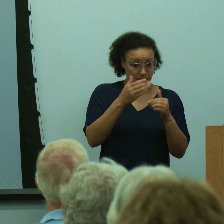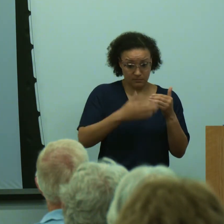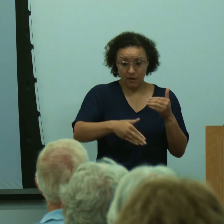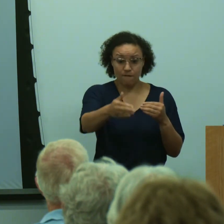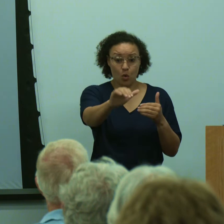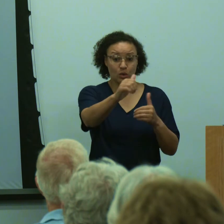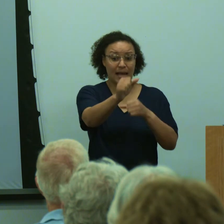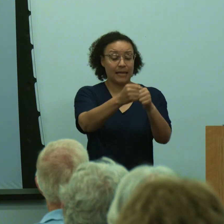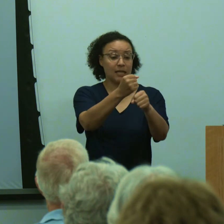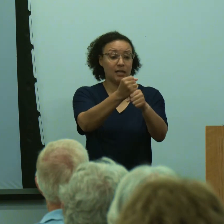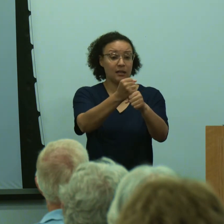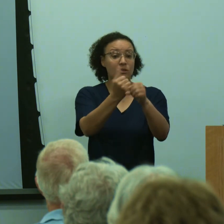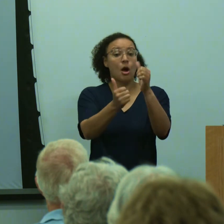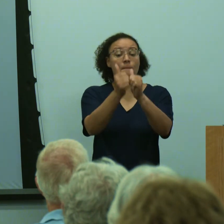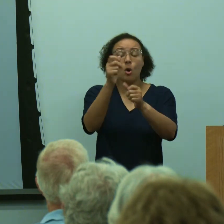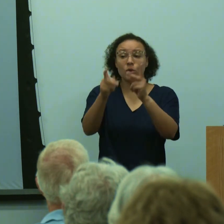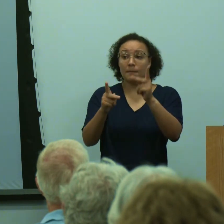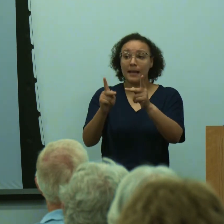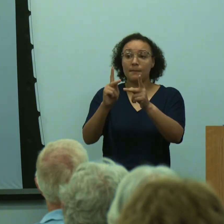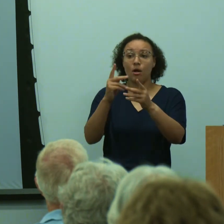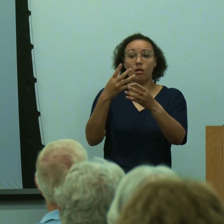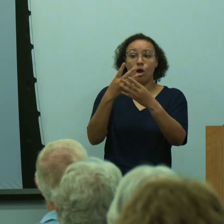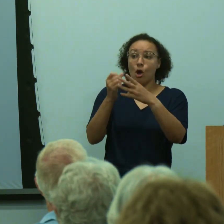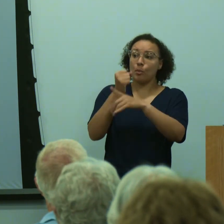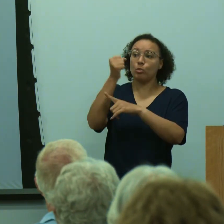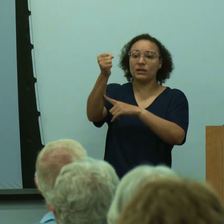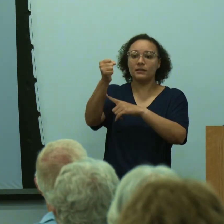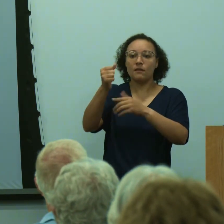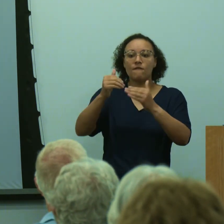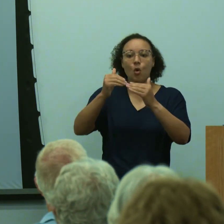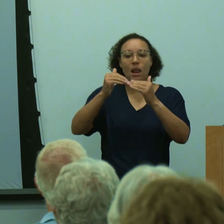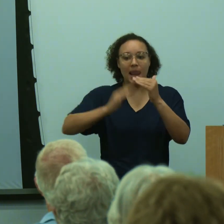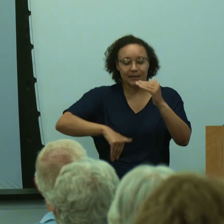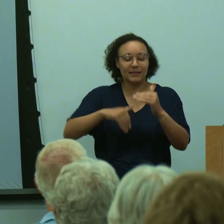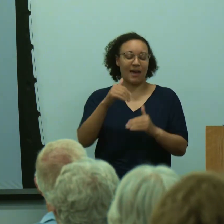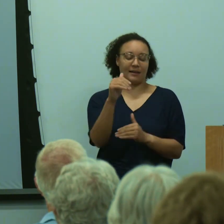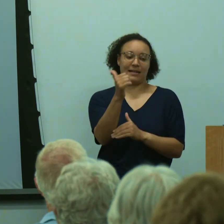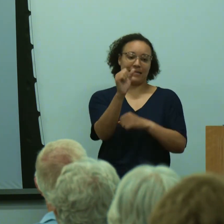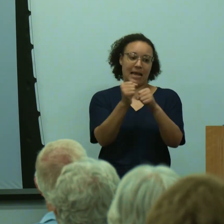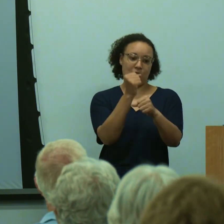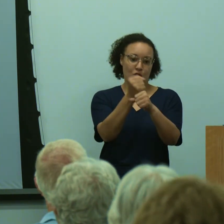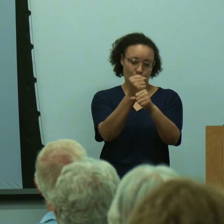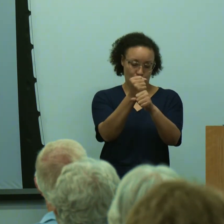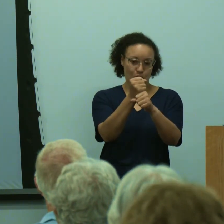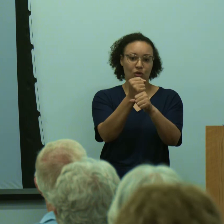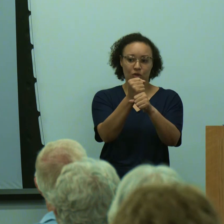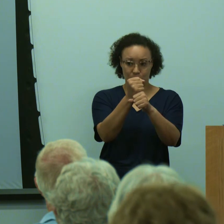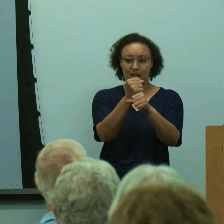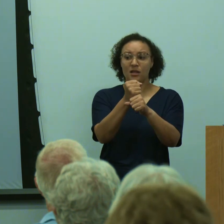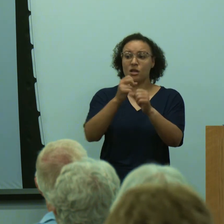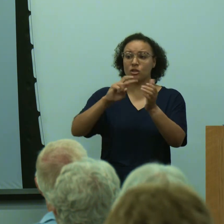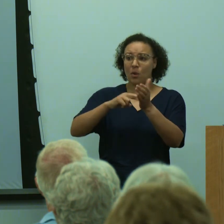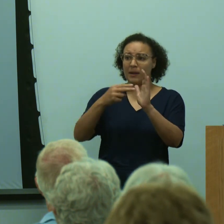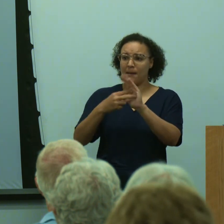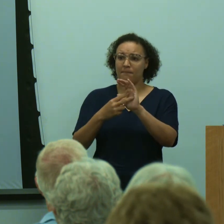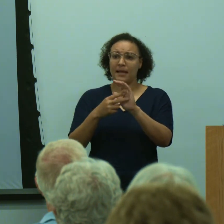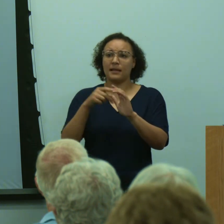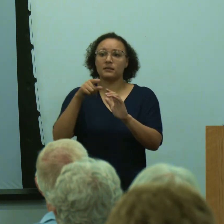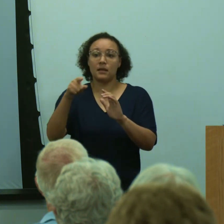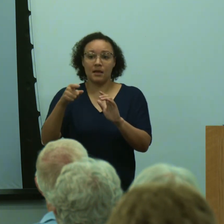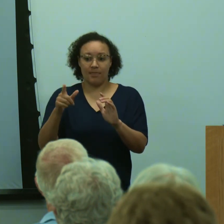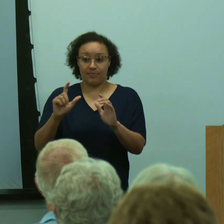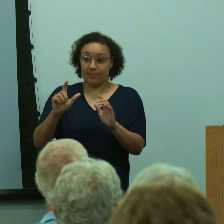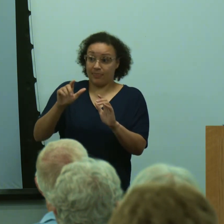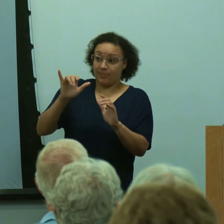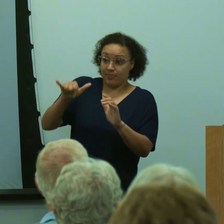are less than that. So they are being added into a bucket of representation that will not benefit them once they come